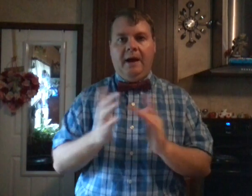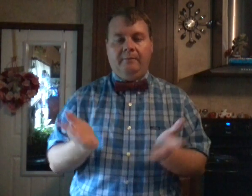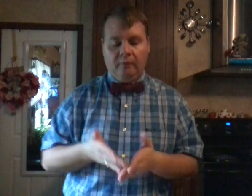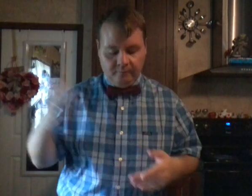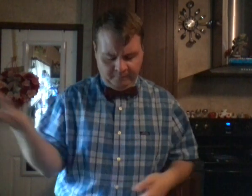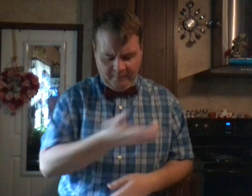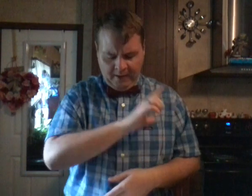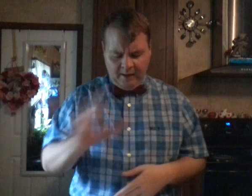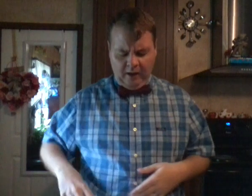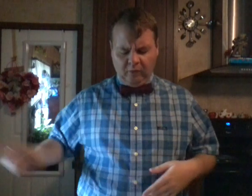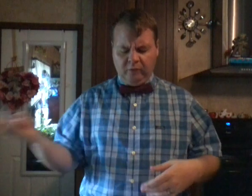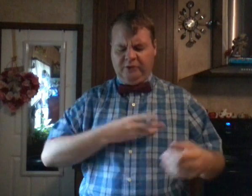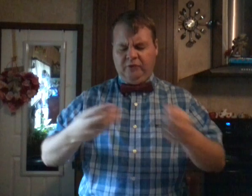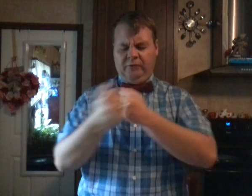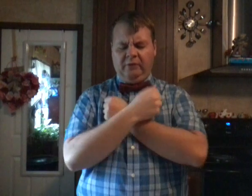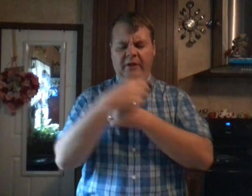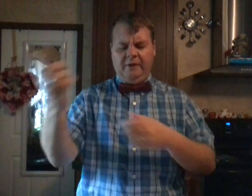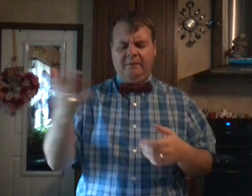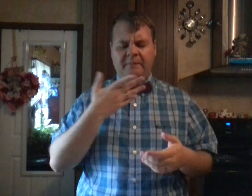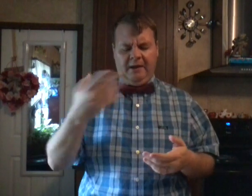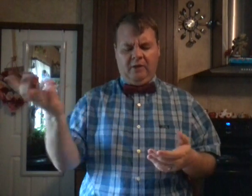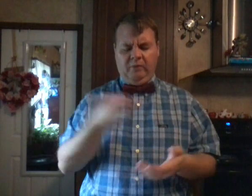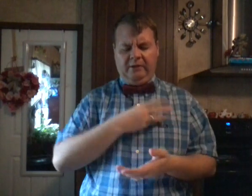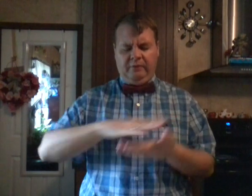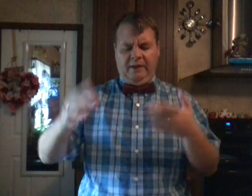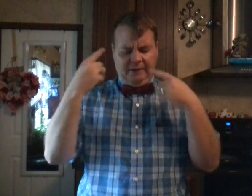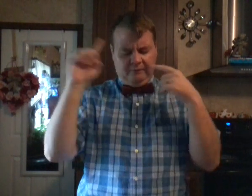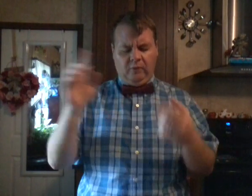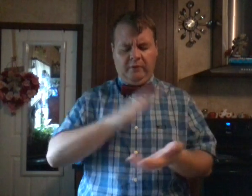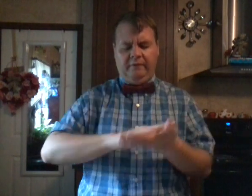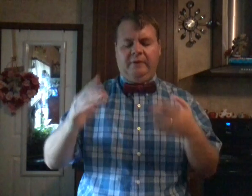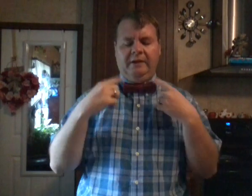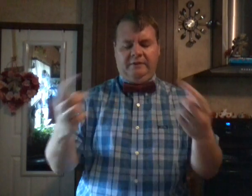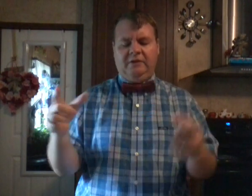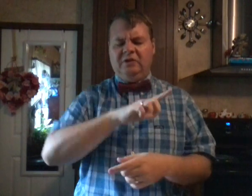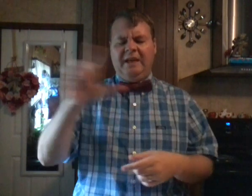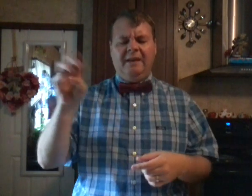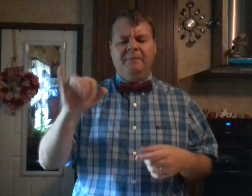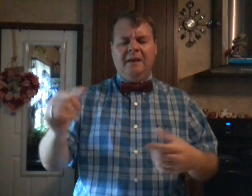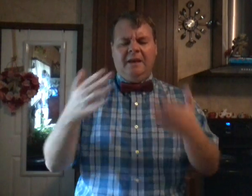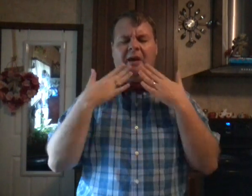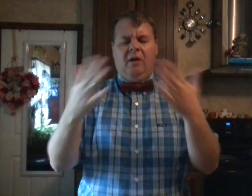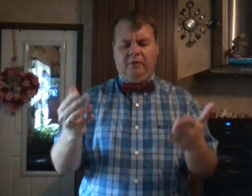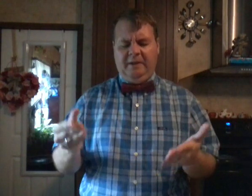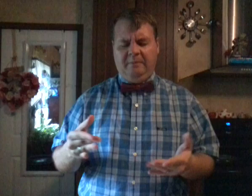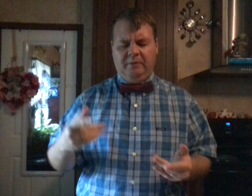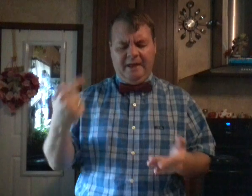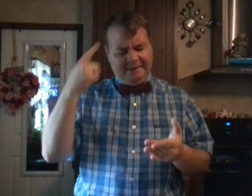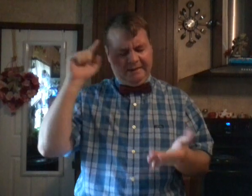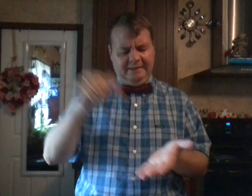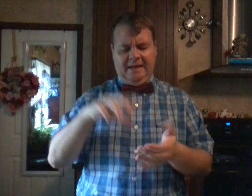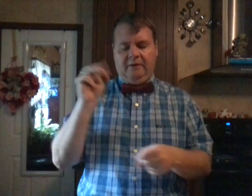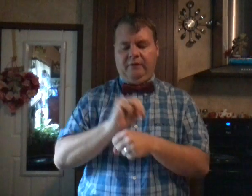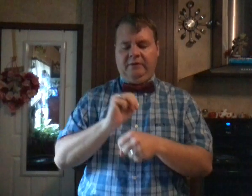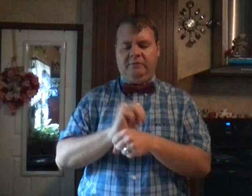Bible. Lord, we sure do love you, and we do thank you for the forgiveness of sin and all of your many blessings, and for this